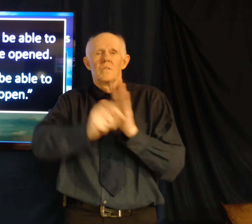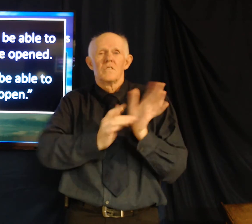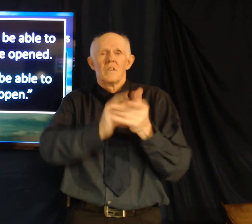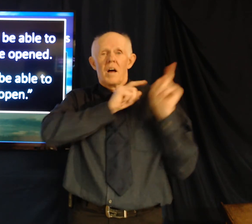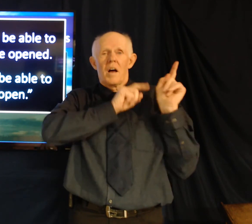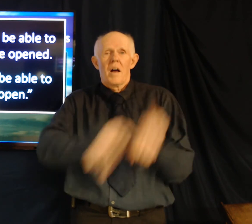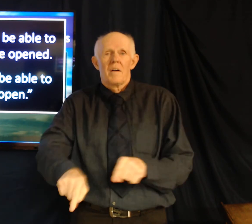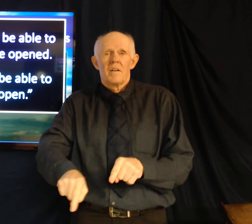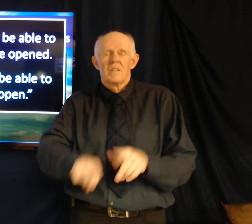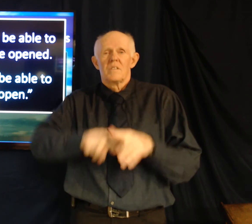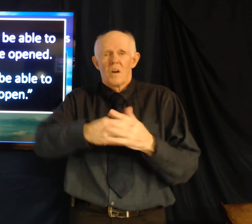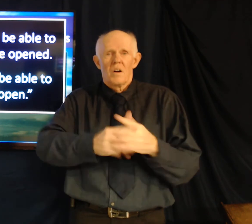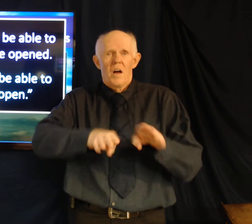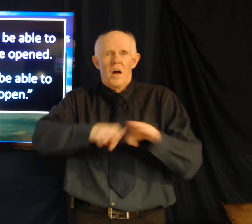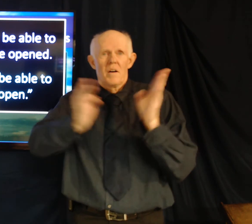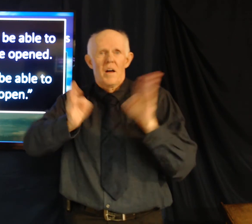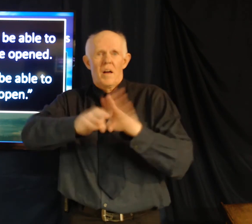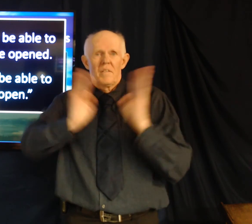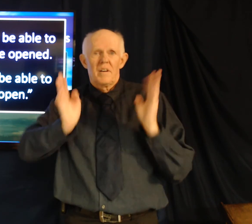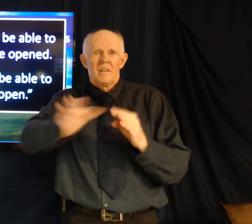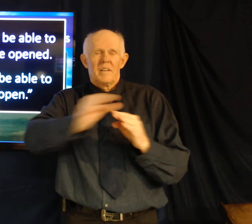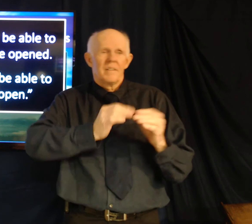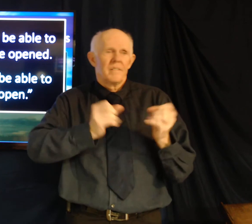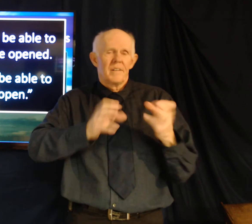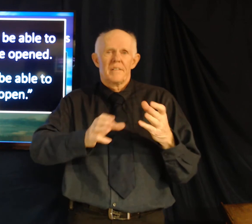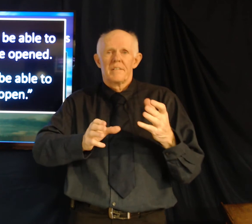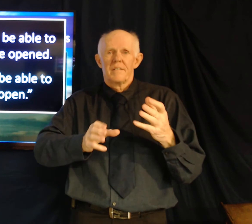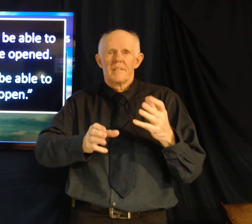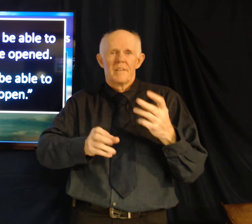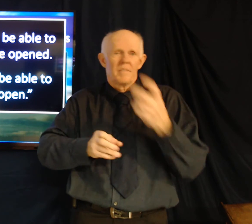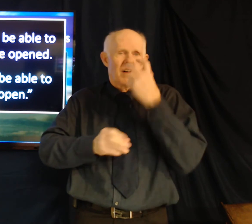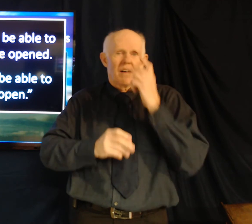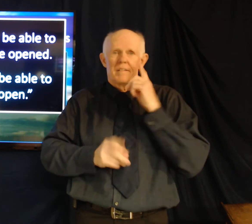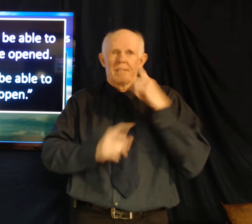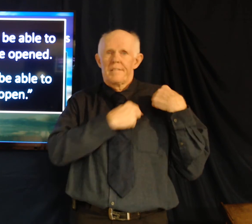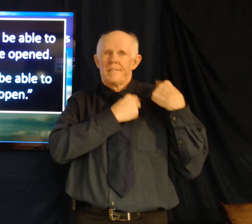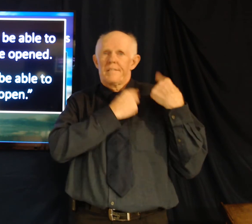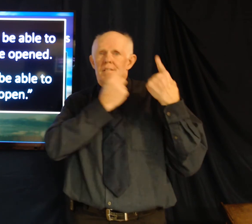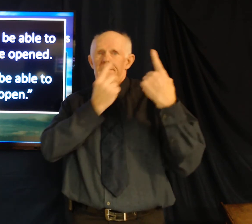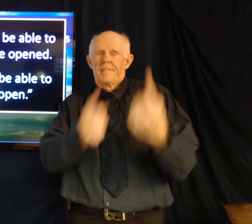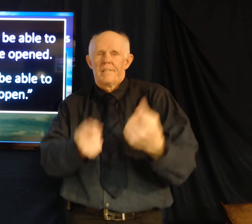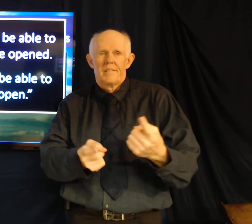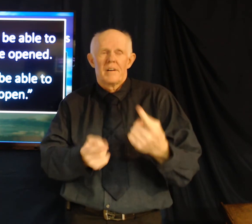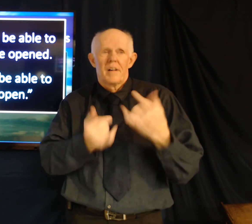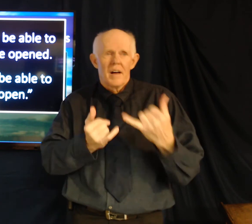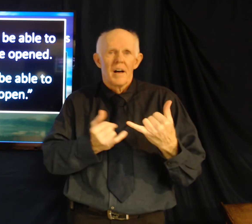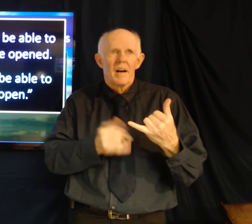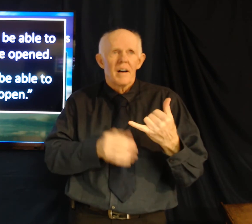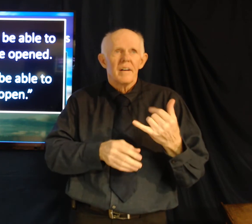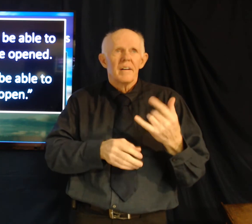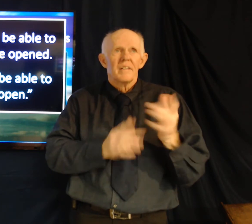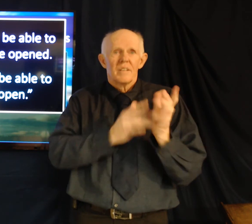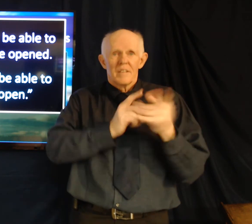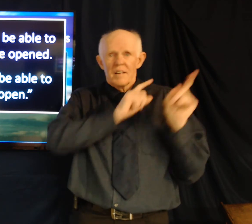in the new testament when jesus came their ears and their eyes begin to open and it's been since